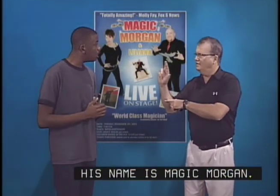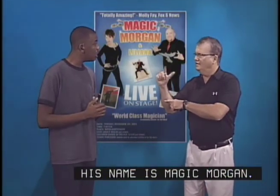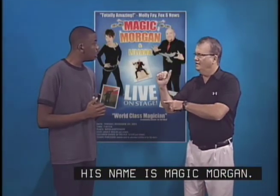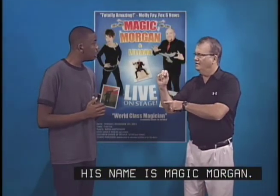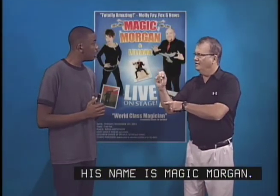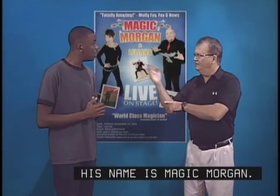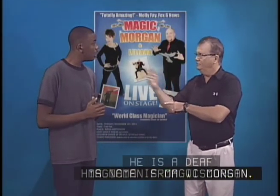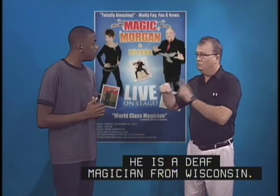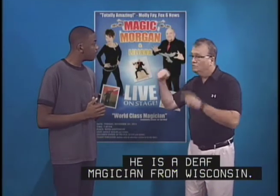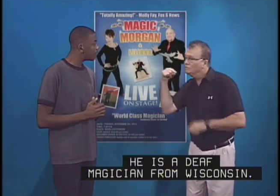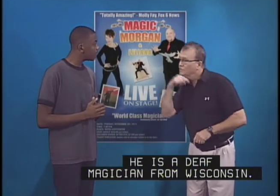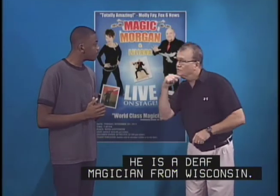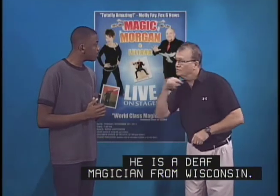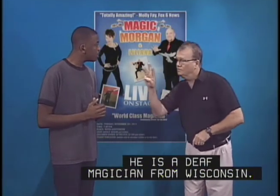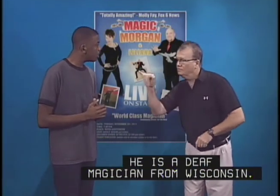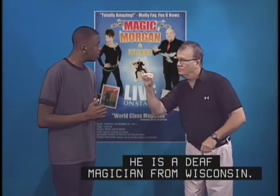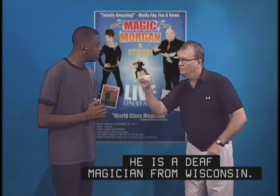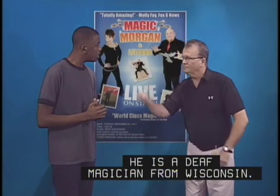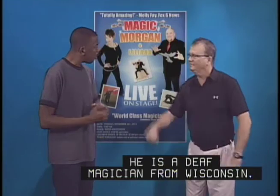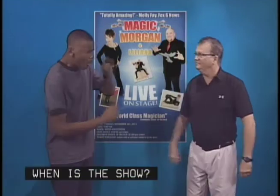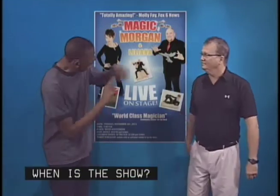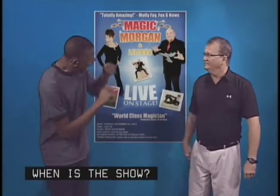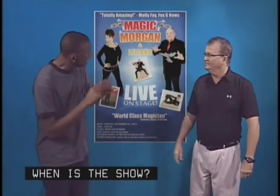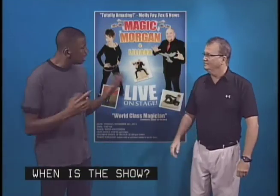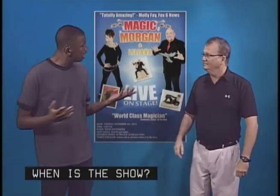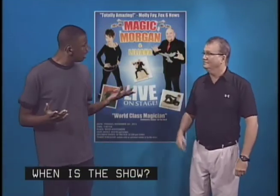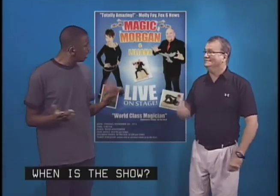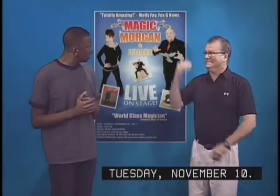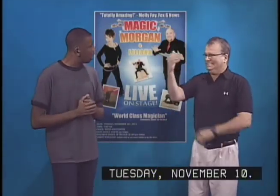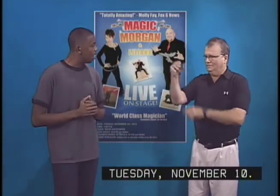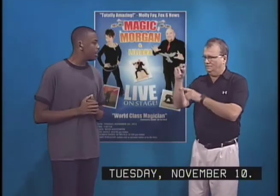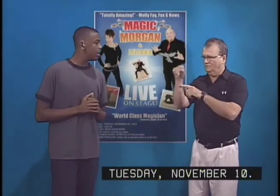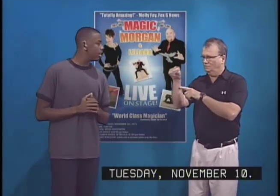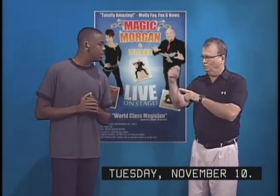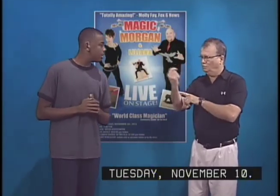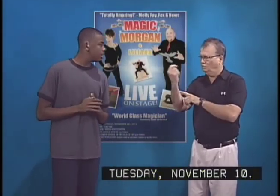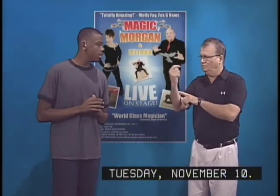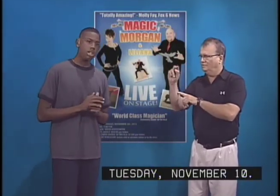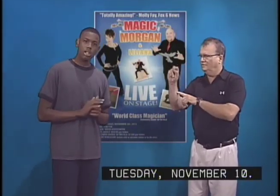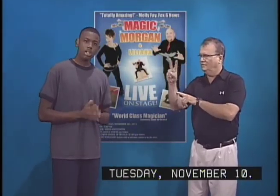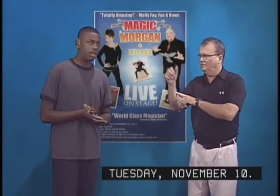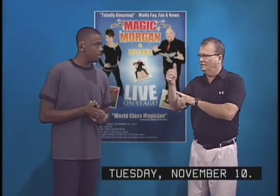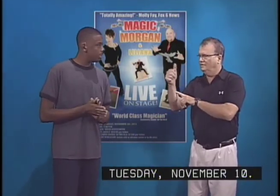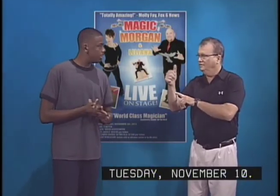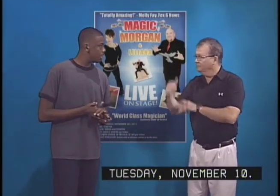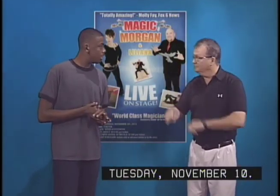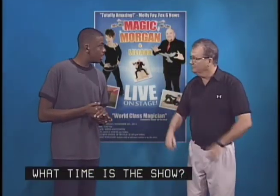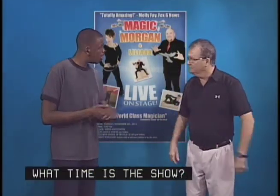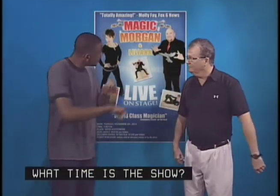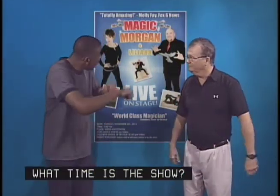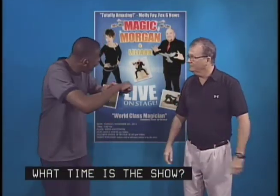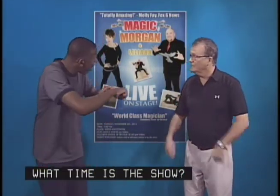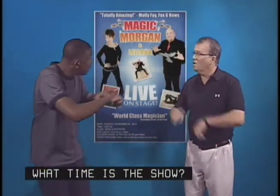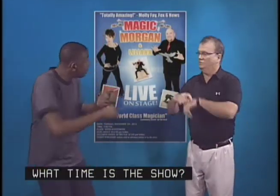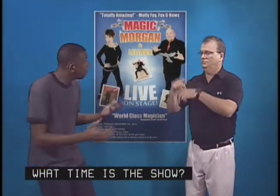Morgan. He's a deaf magician from Wisconsin. When is the show? Tuesday, November 10th. What time is the